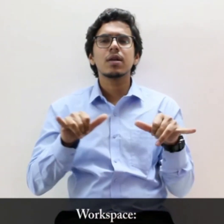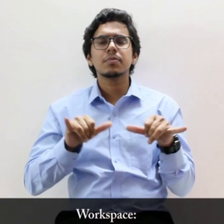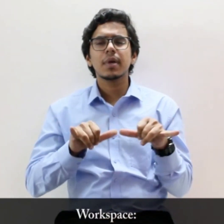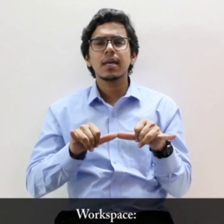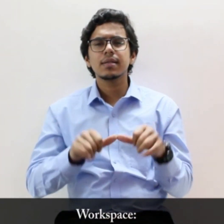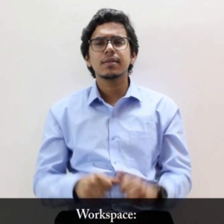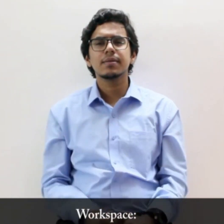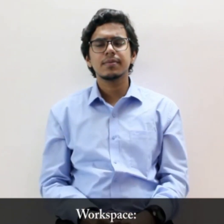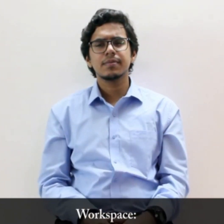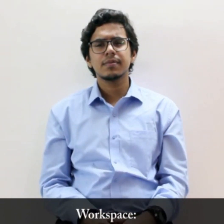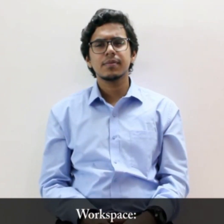Workspace.